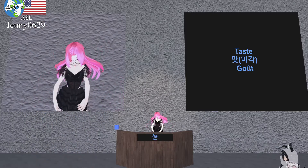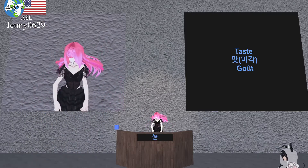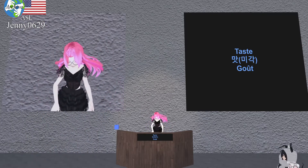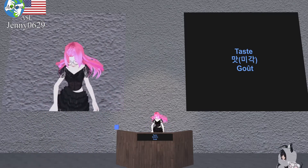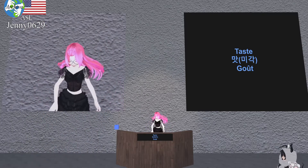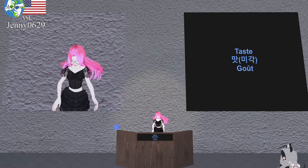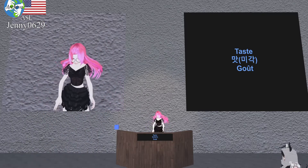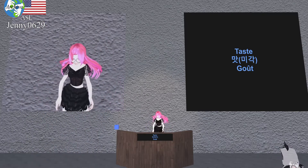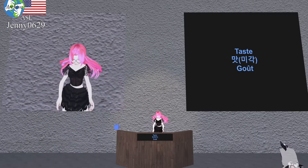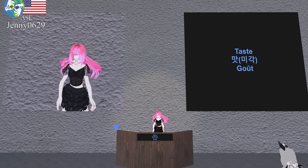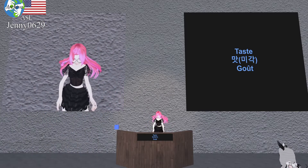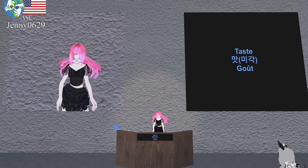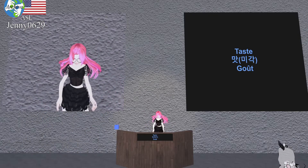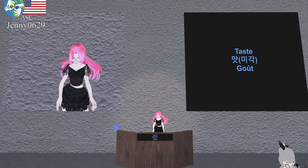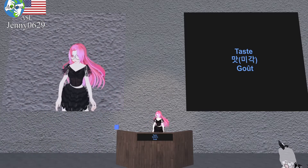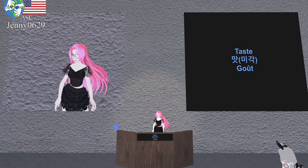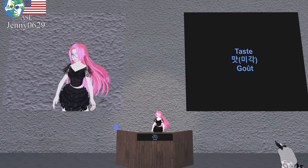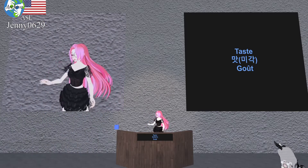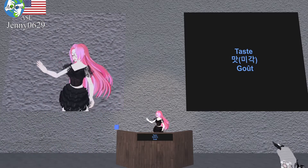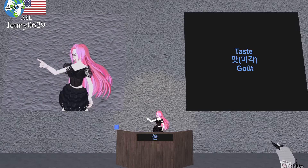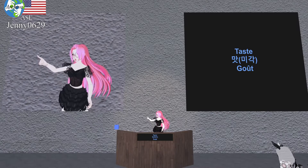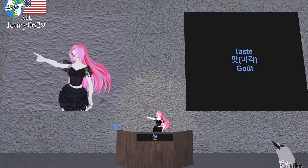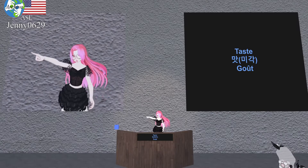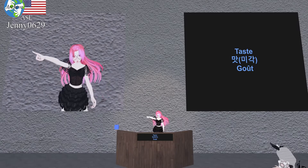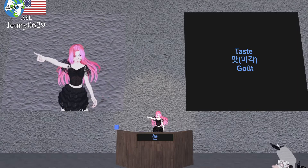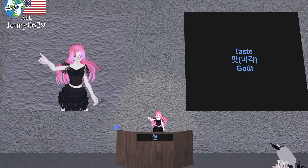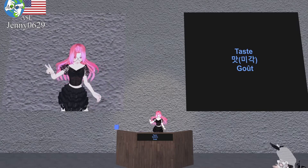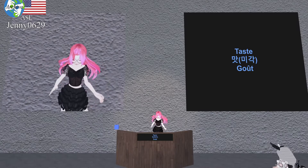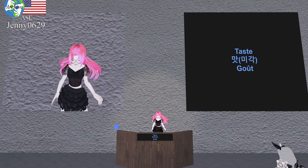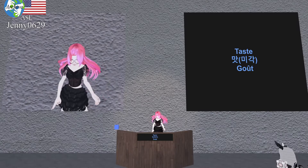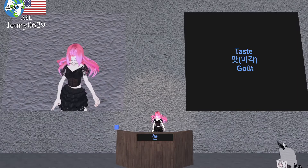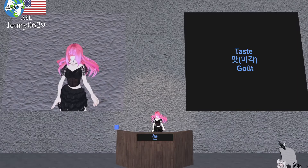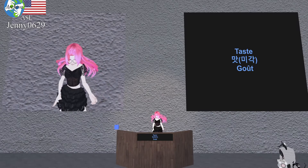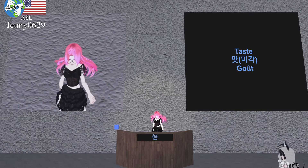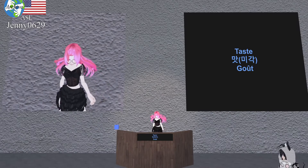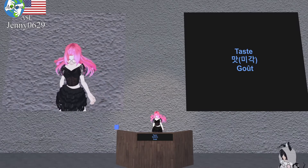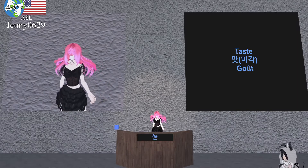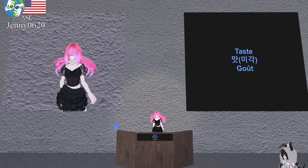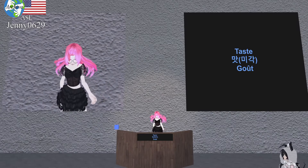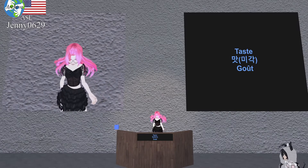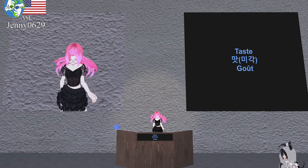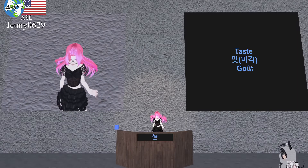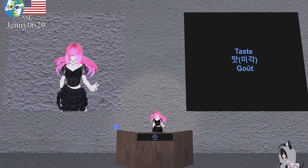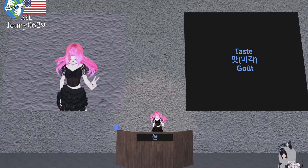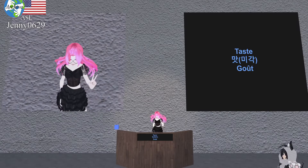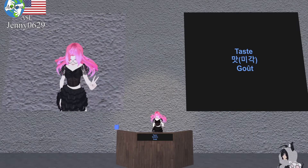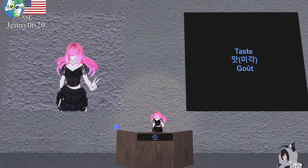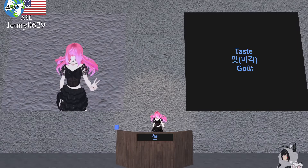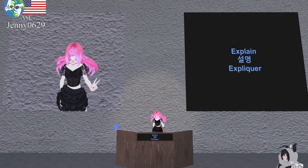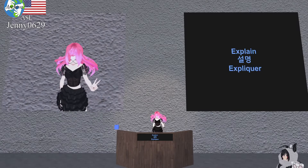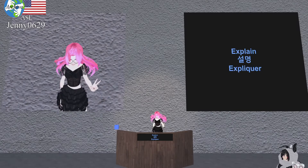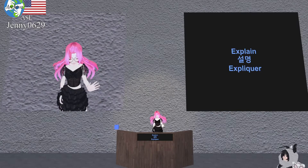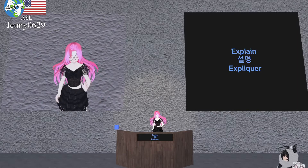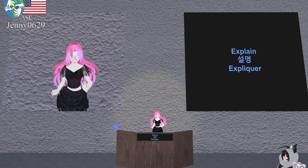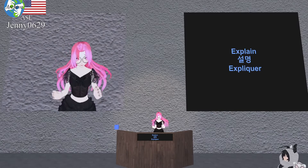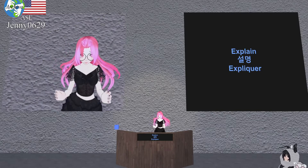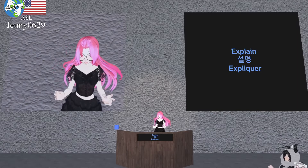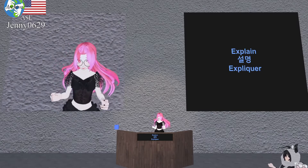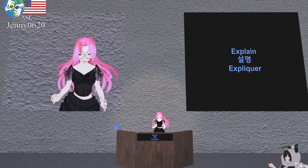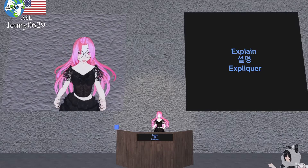right name, but whatever. It's Vanna. Vanna White. I was close. Thank you. We're going to do two